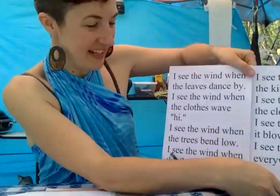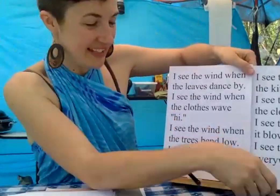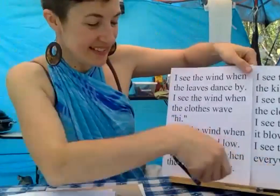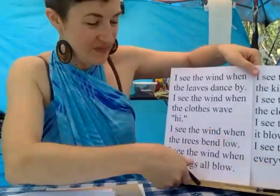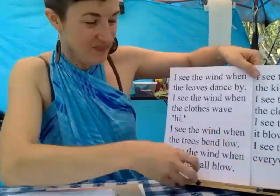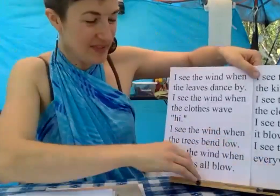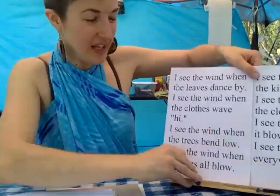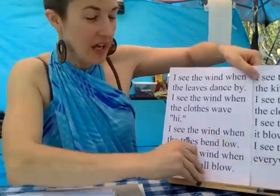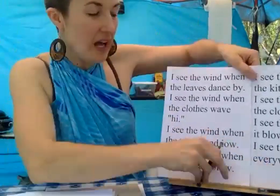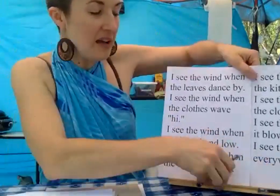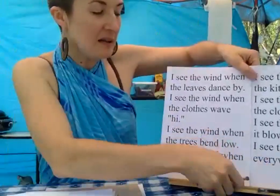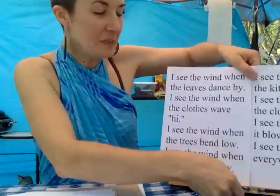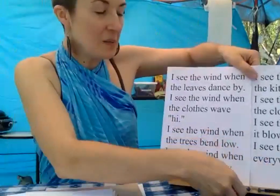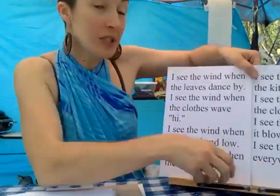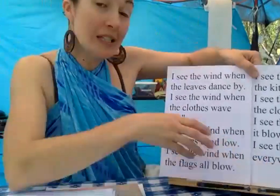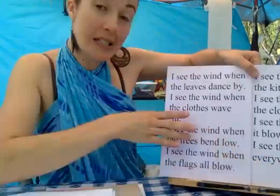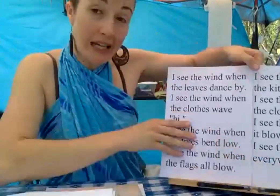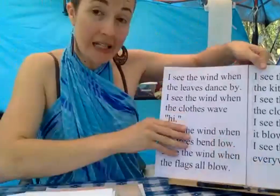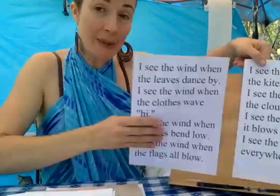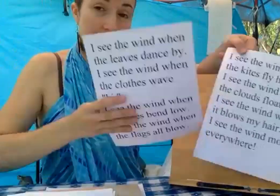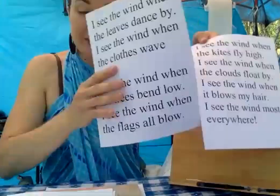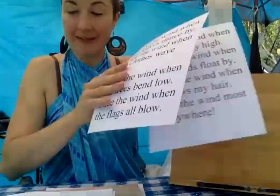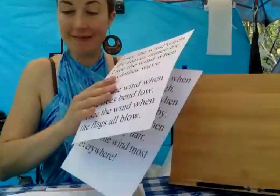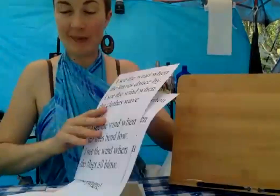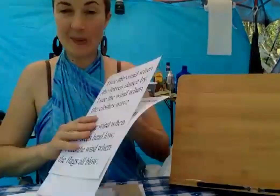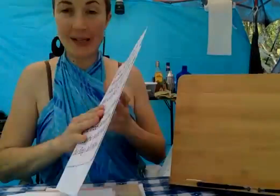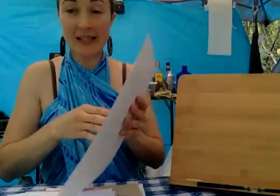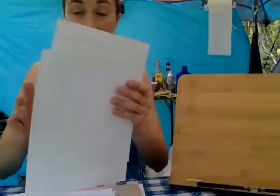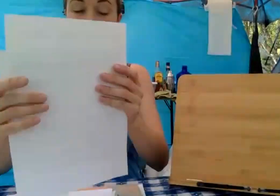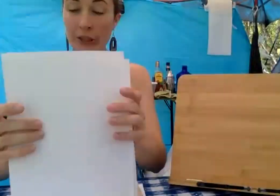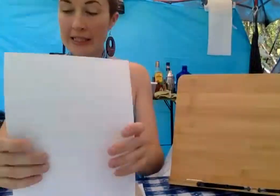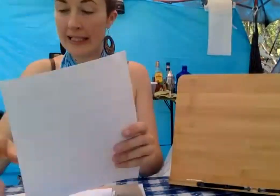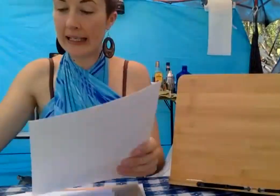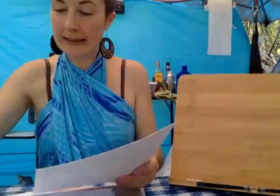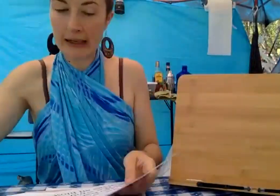Right. I'm really excited about our second book today.